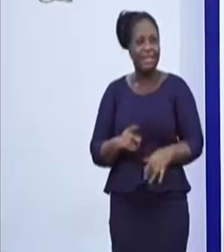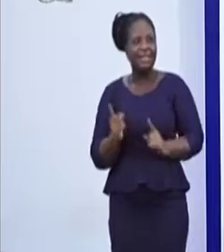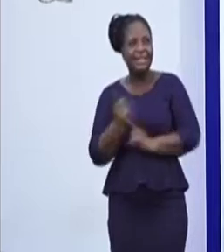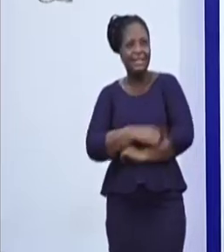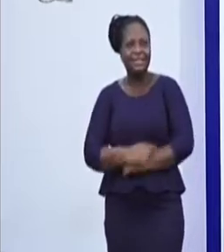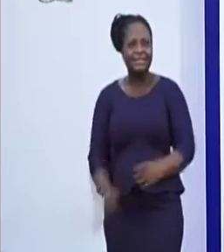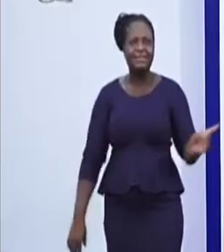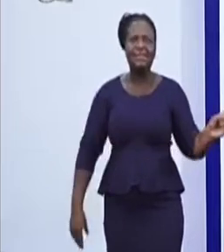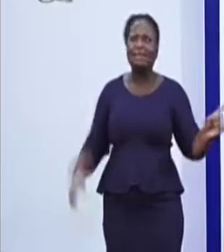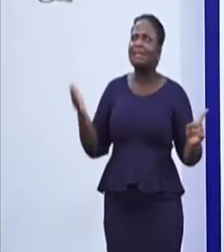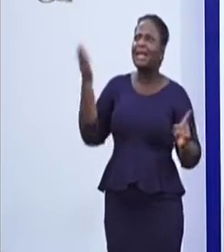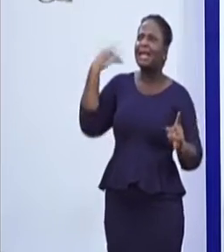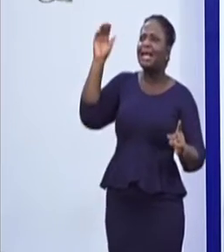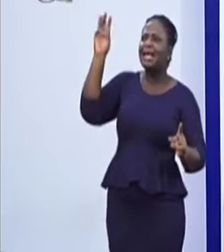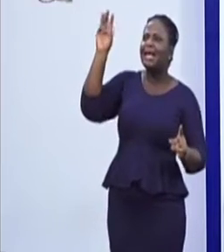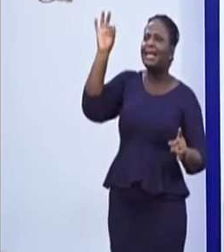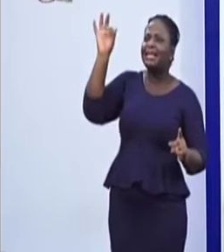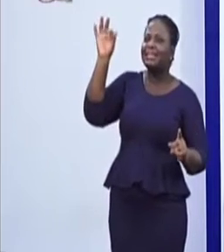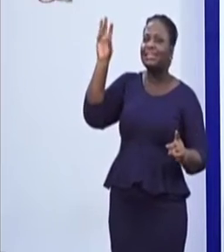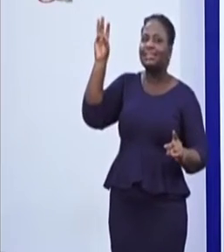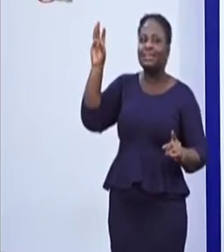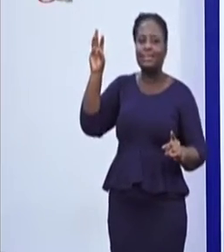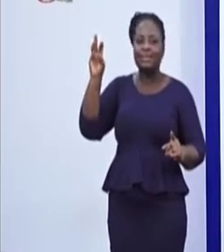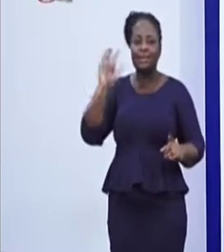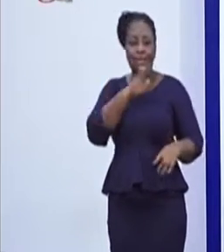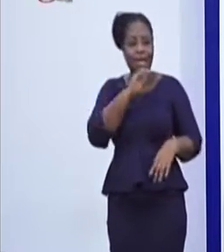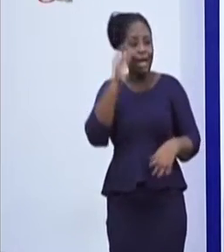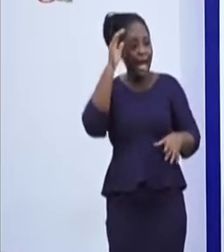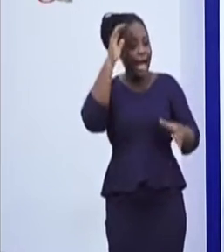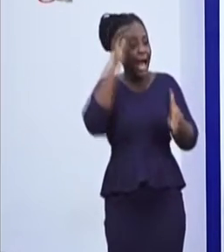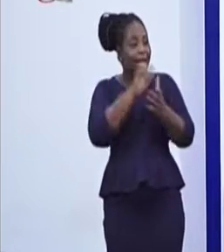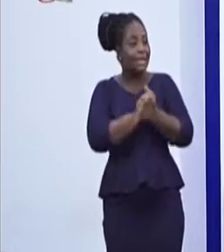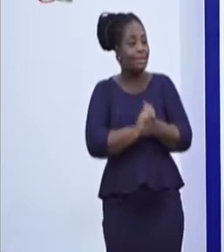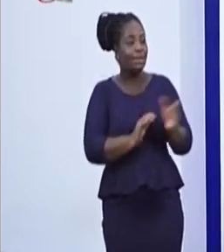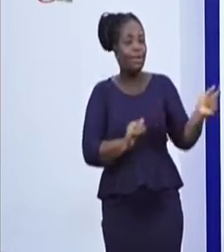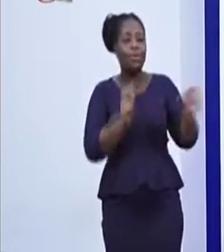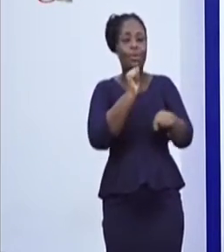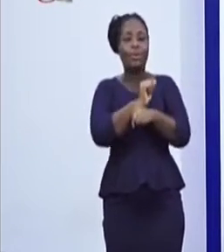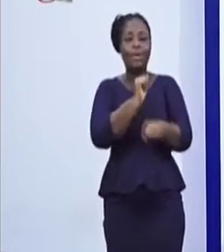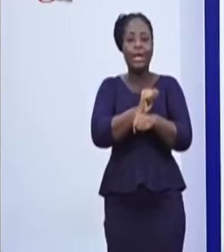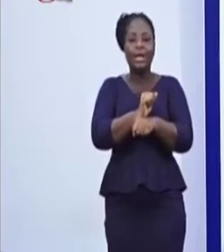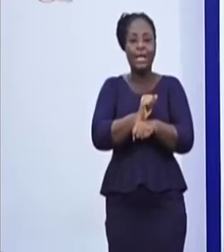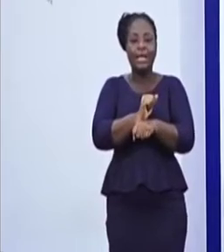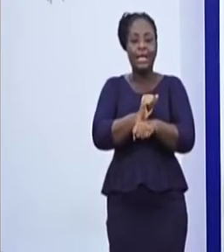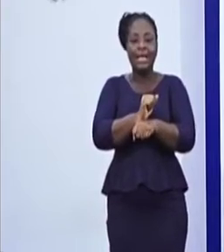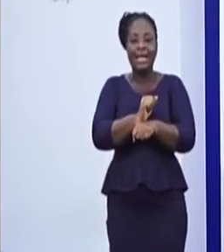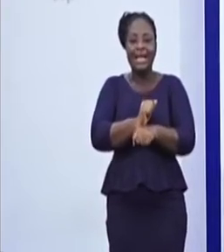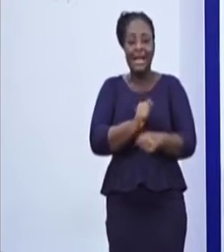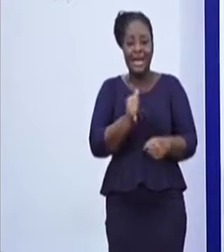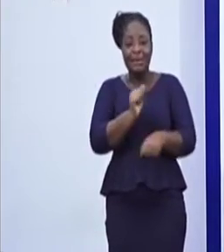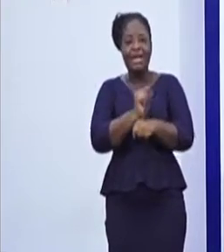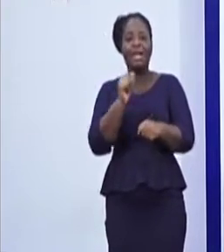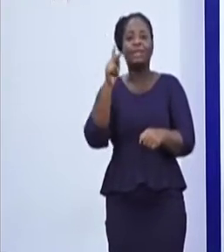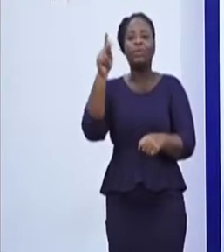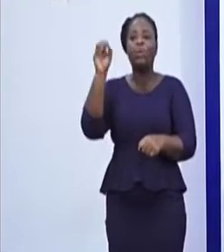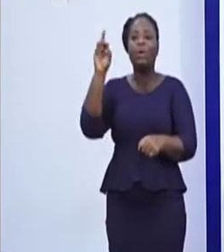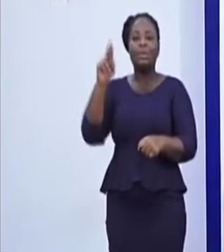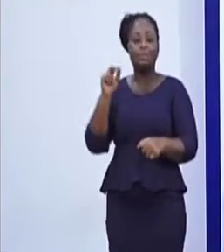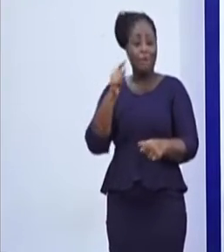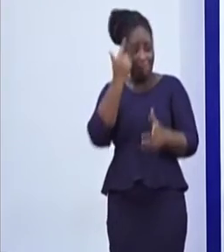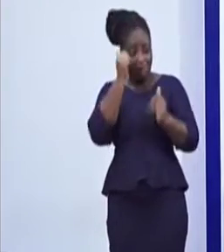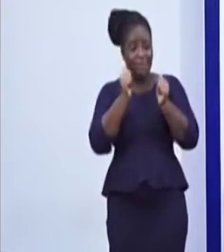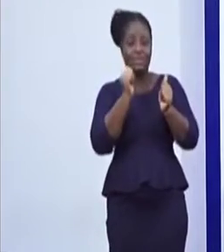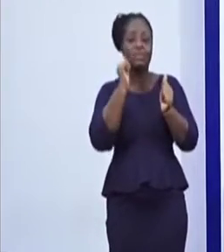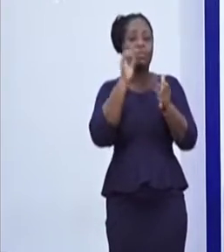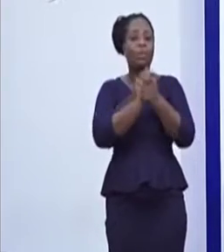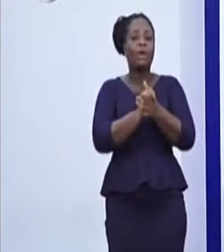when, yes, 96, working at a psychiatric hospital. Even my husband, who was working in Kolibu, was stigmatized because his wife worked in the psychiatric